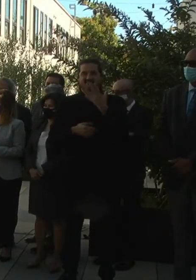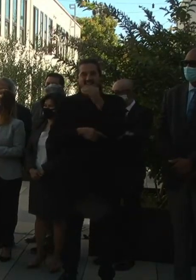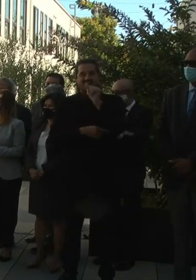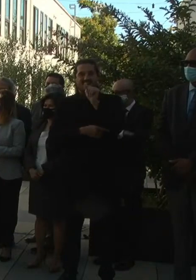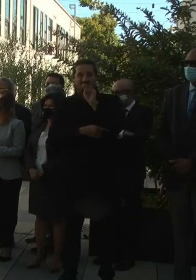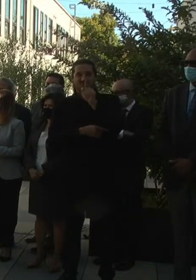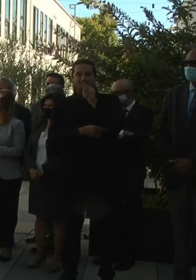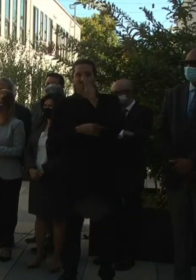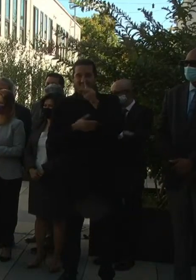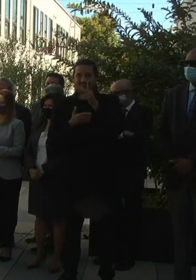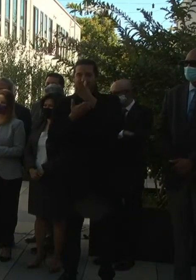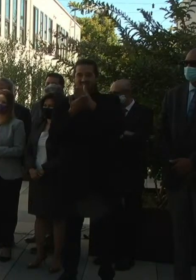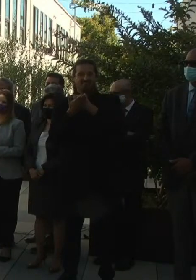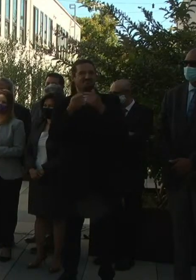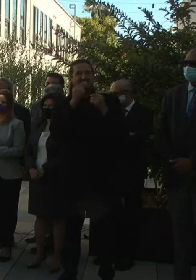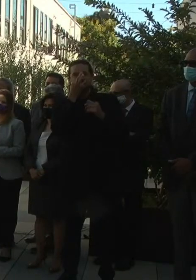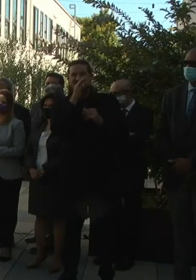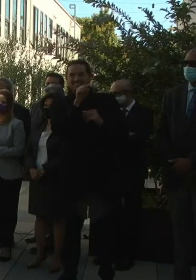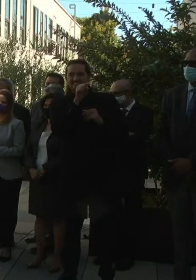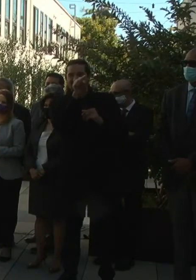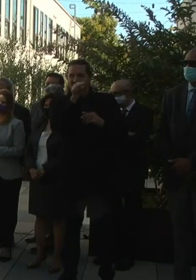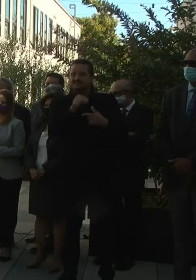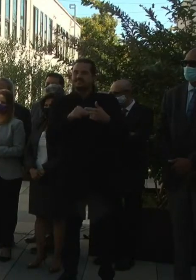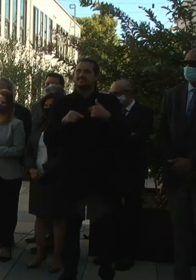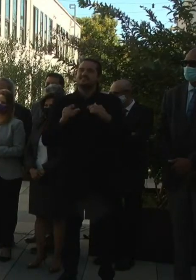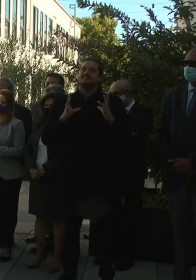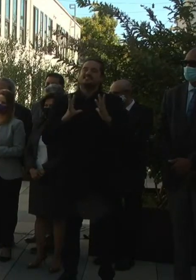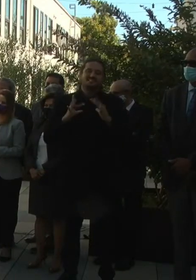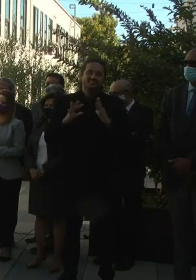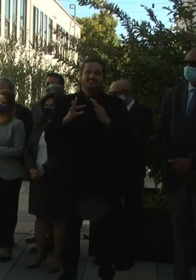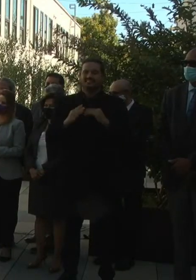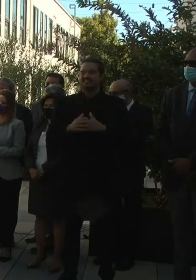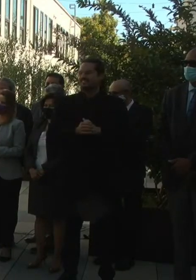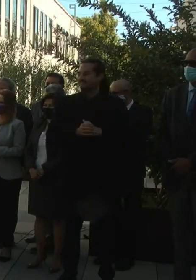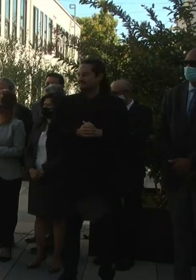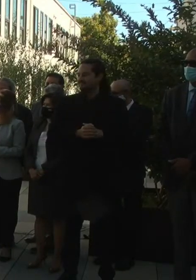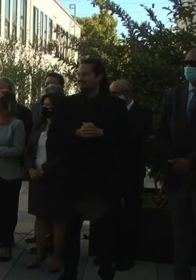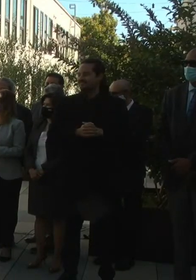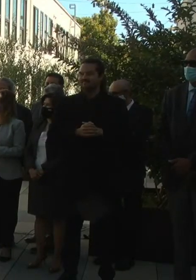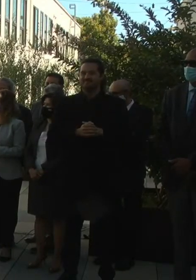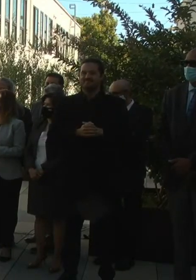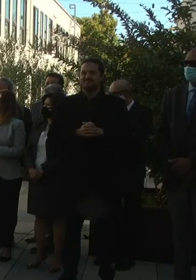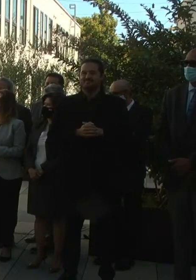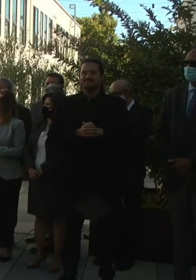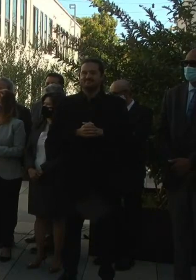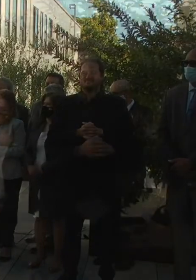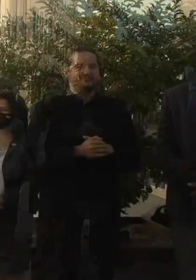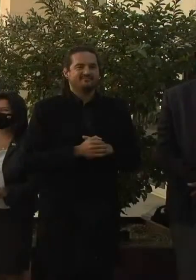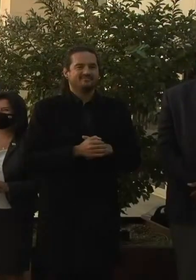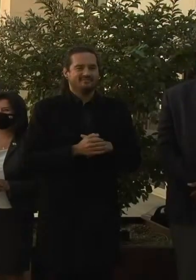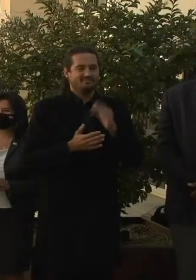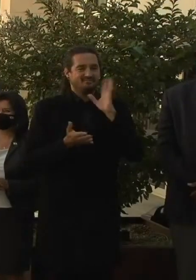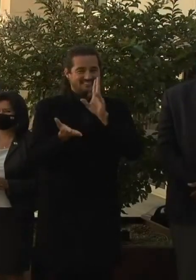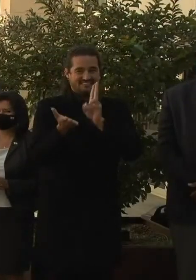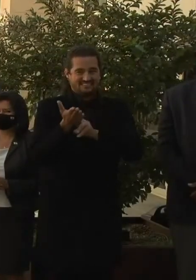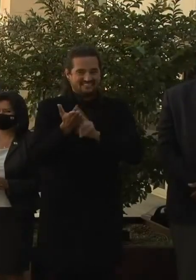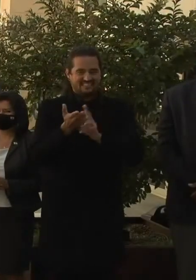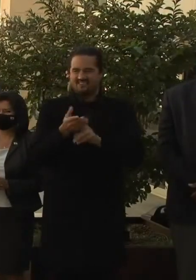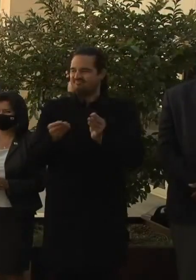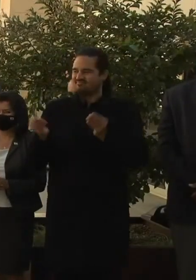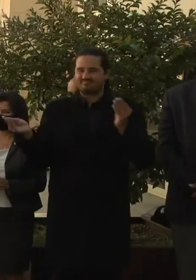the street. I love it. So I want to get these bills in their hands to respect their work.